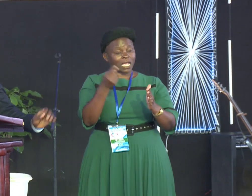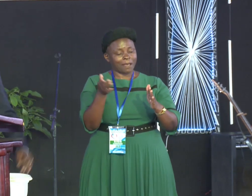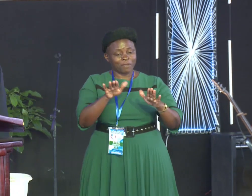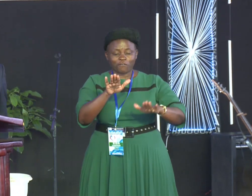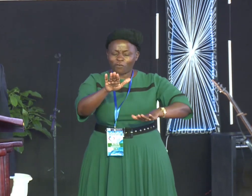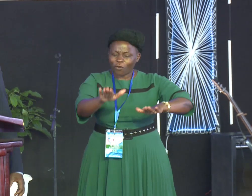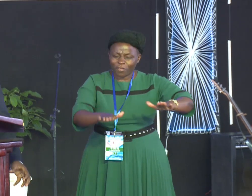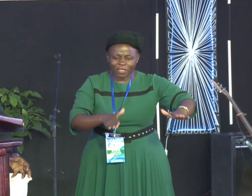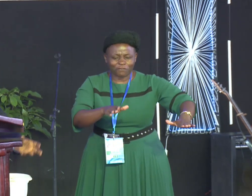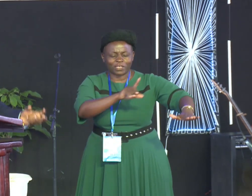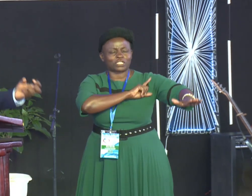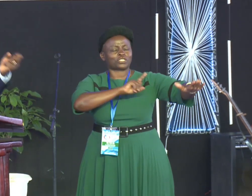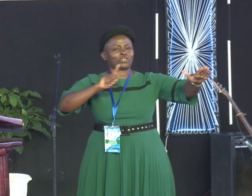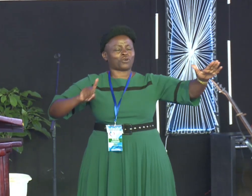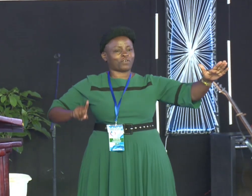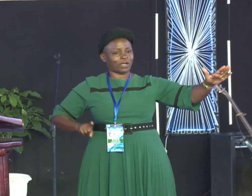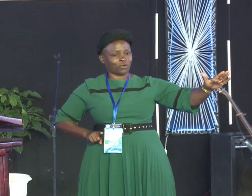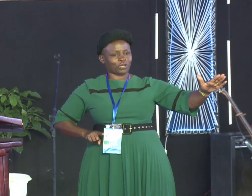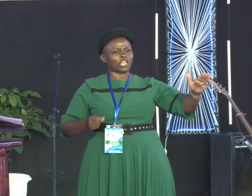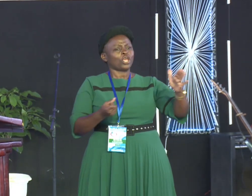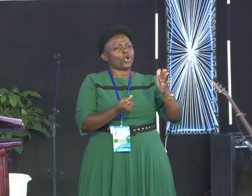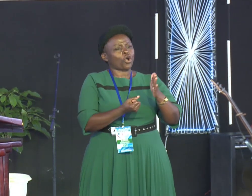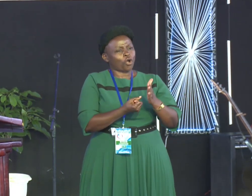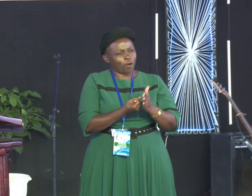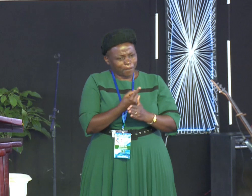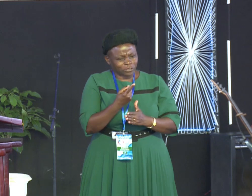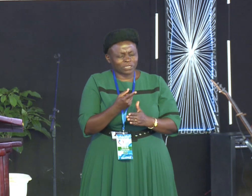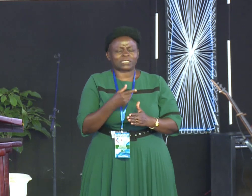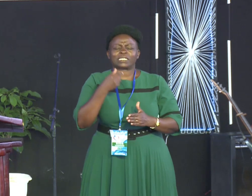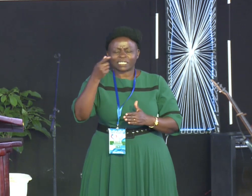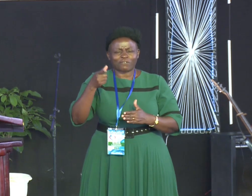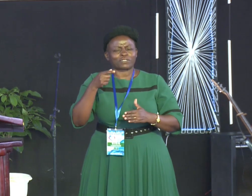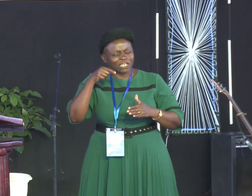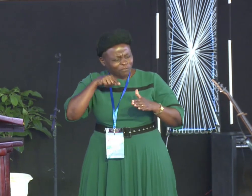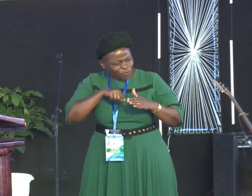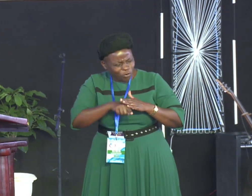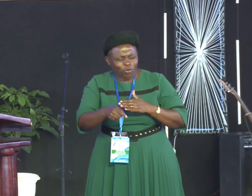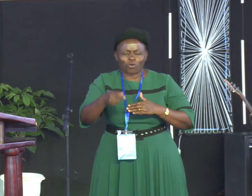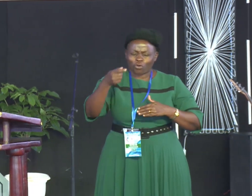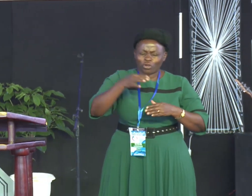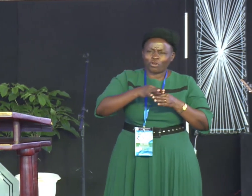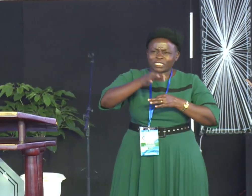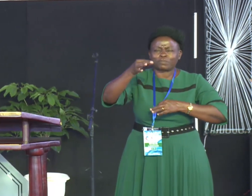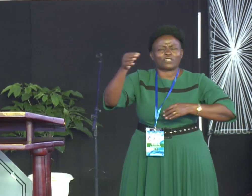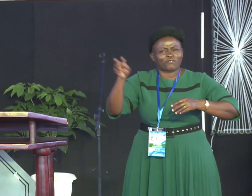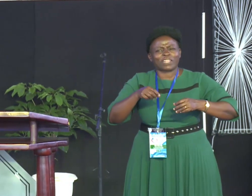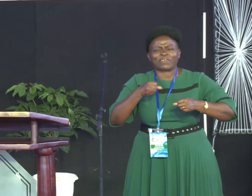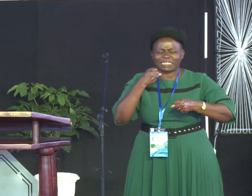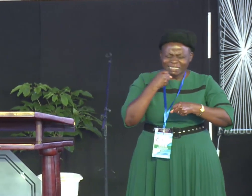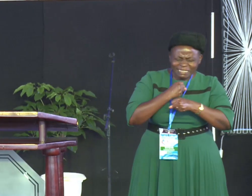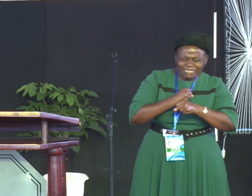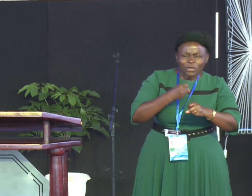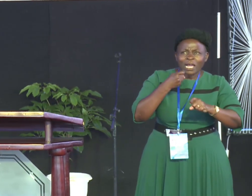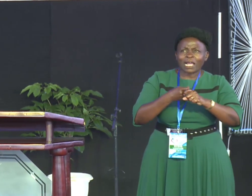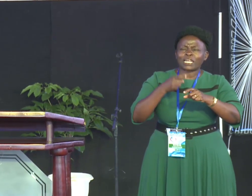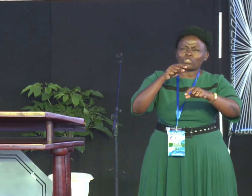a chance to tarry at the feet of our Lord. A chance ya kutwala moyo gwo mujimu eyomoyo. Is a chance for you to take your spirit to the spirit. Kibera kichone katonda